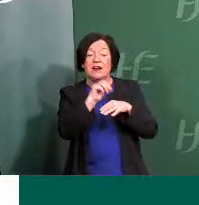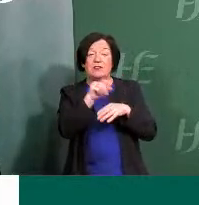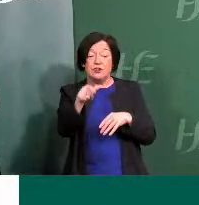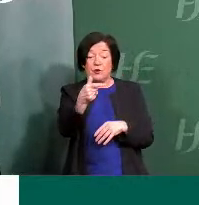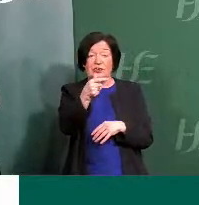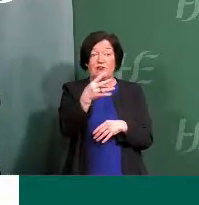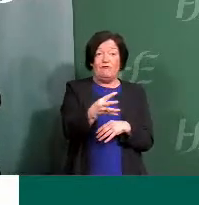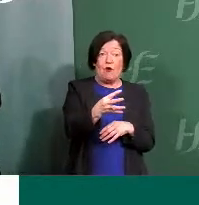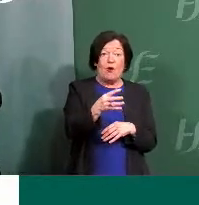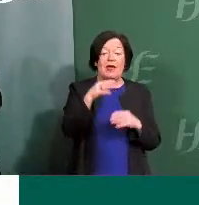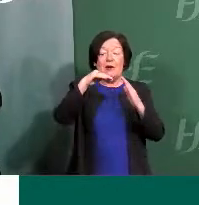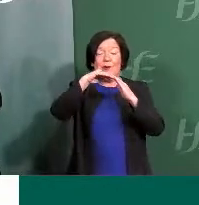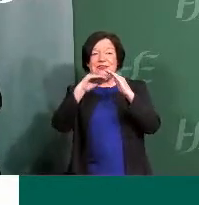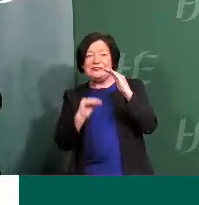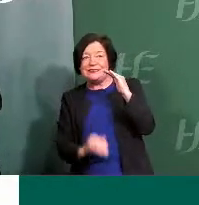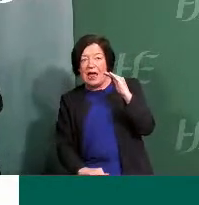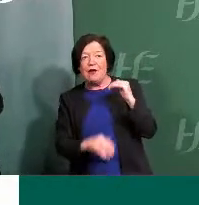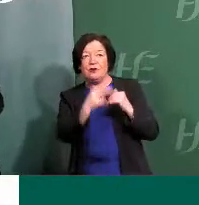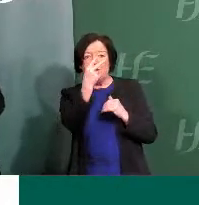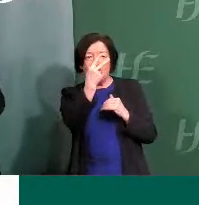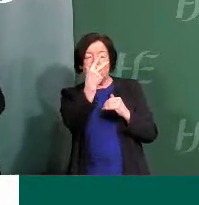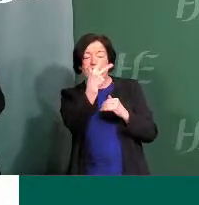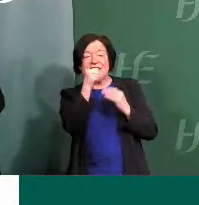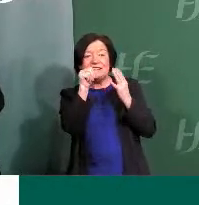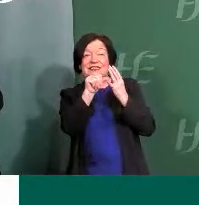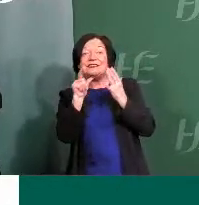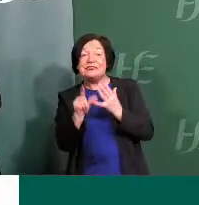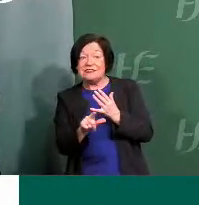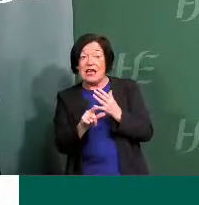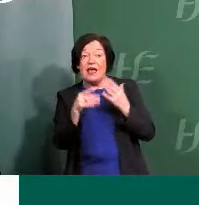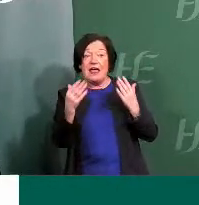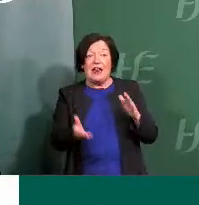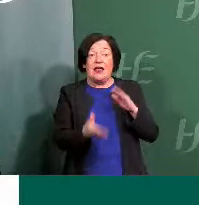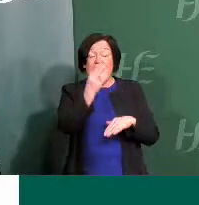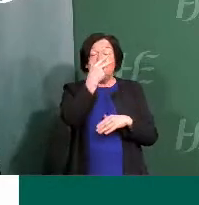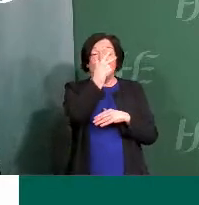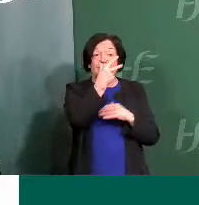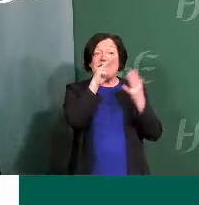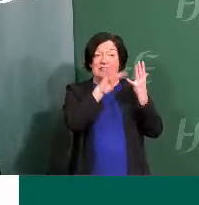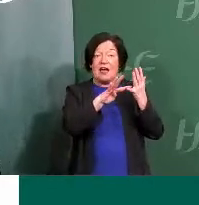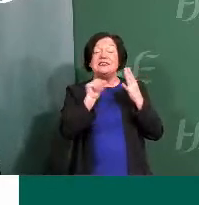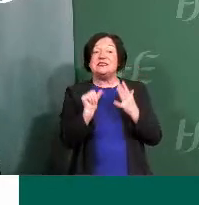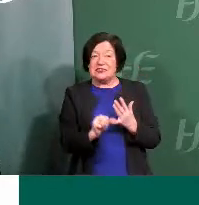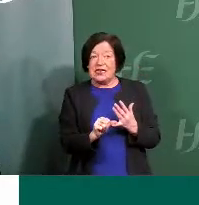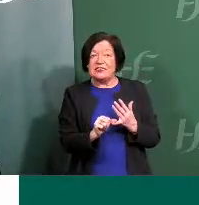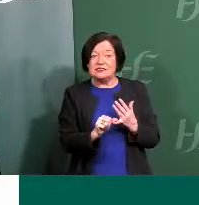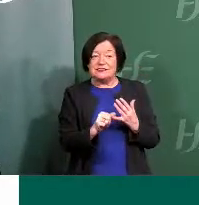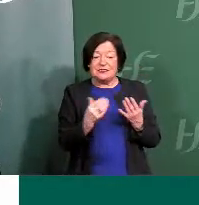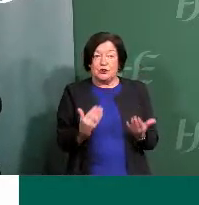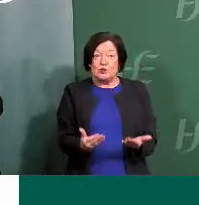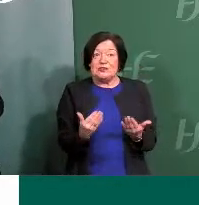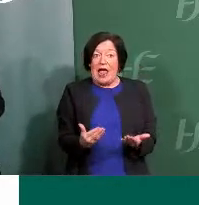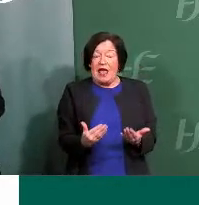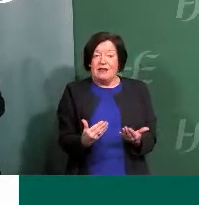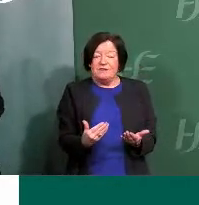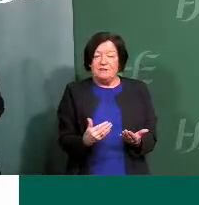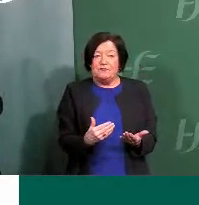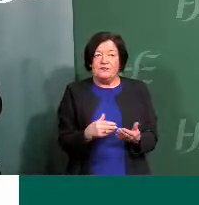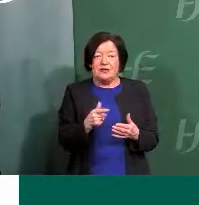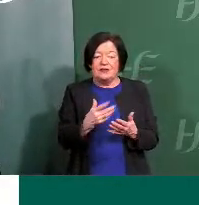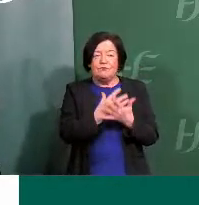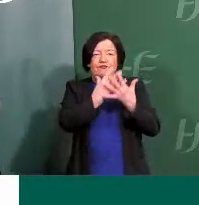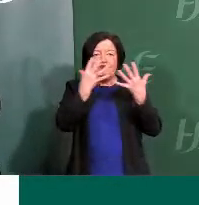24th. It came back down to 367, and now back up to 396 today. So it's, you know,